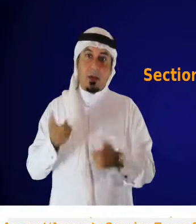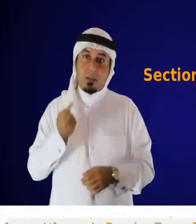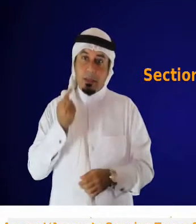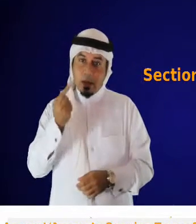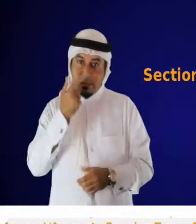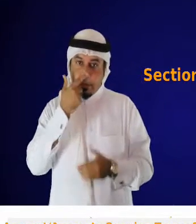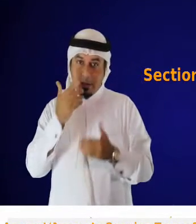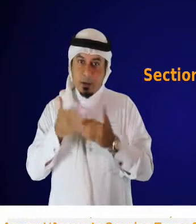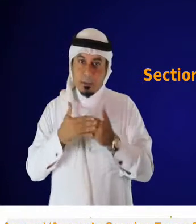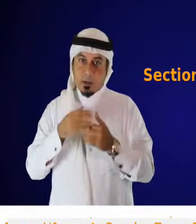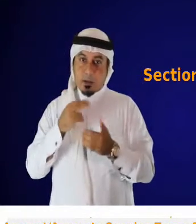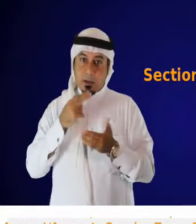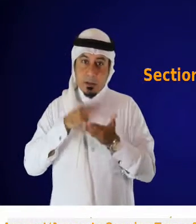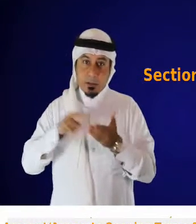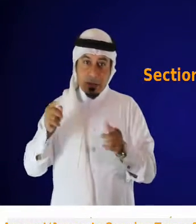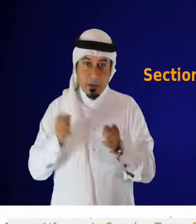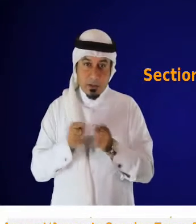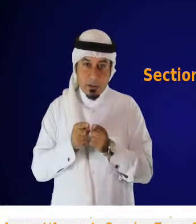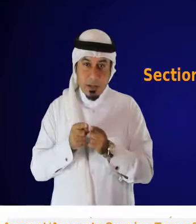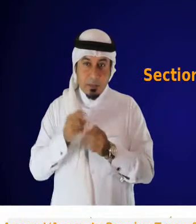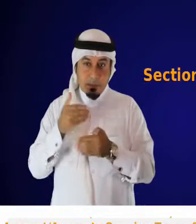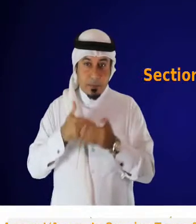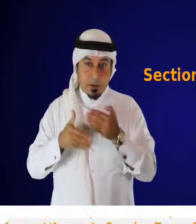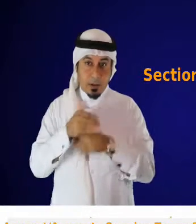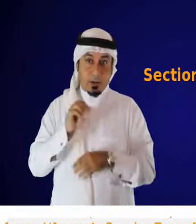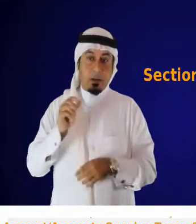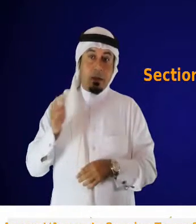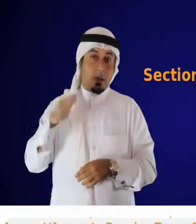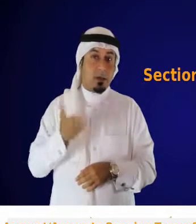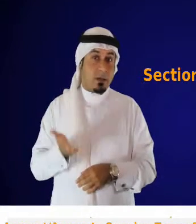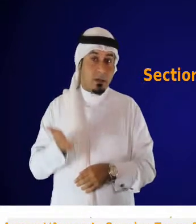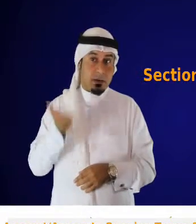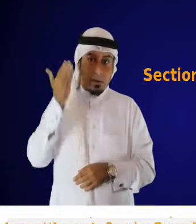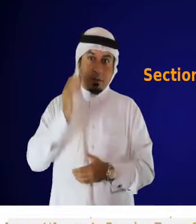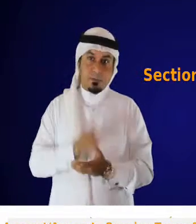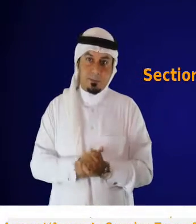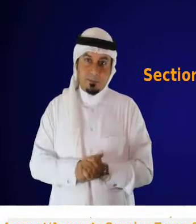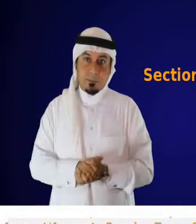discretion of the bank and may be varied from time to time without the prior notice to the customer.